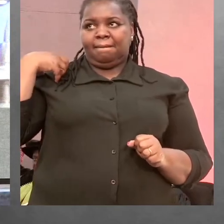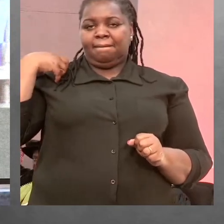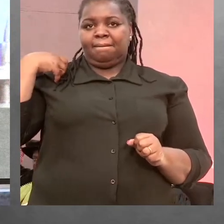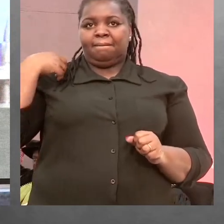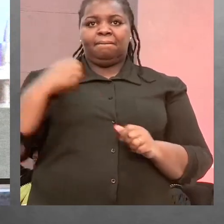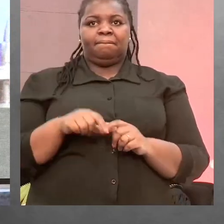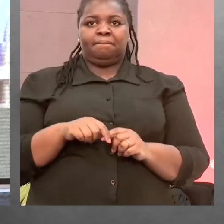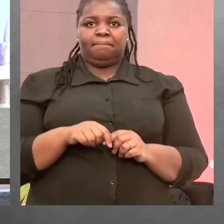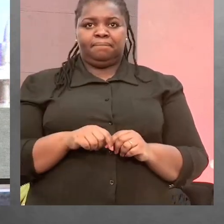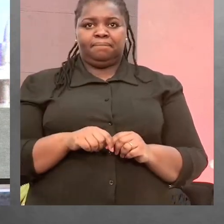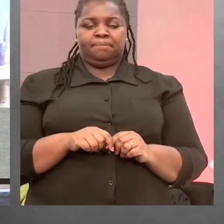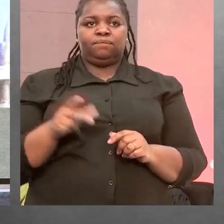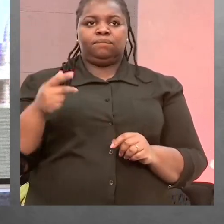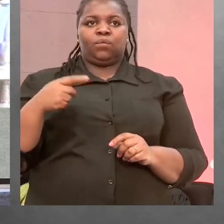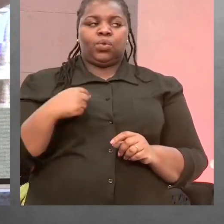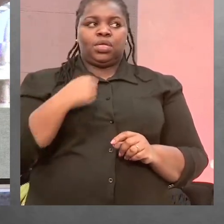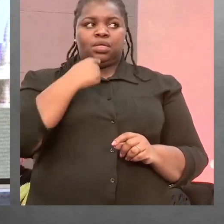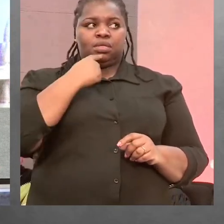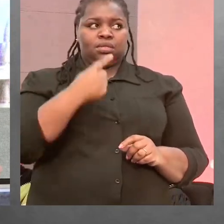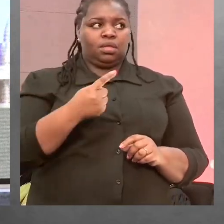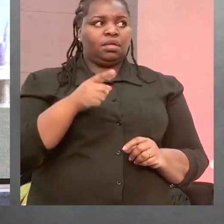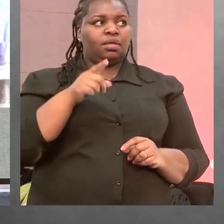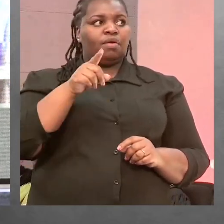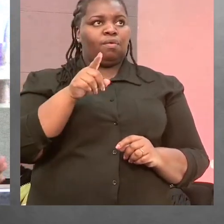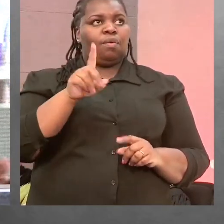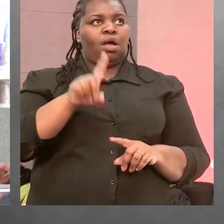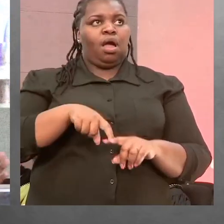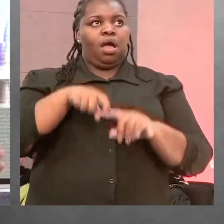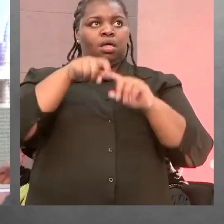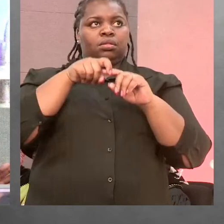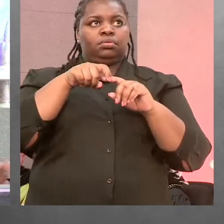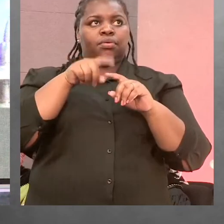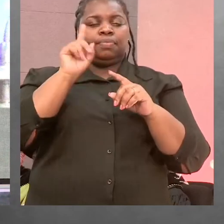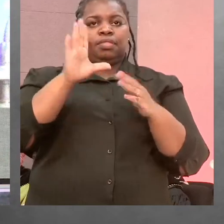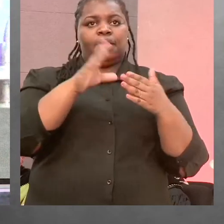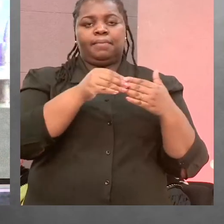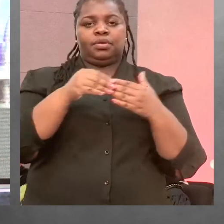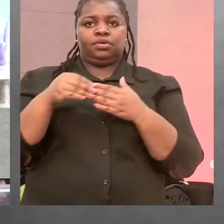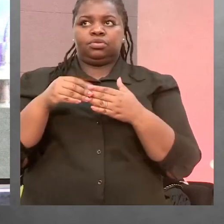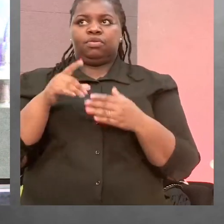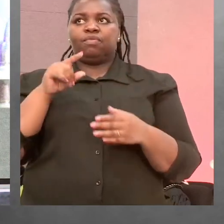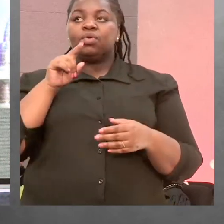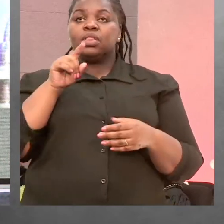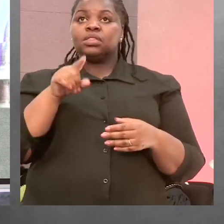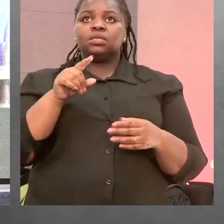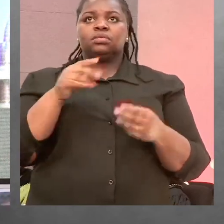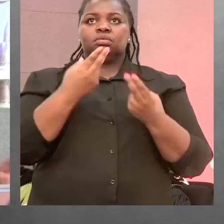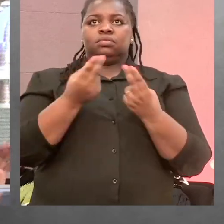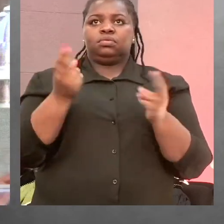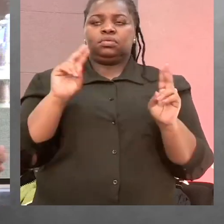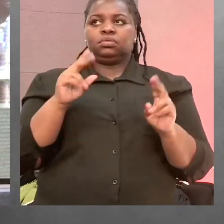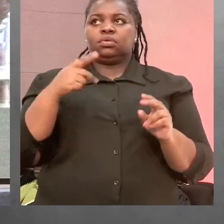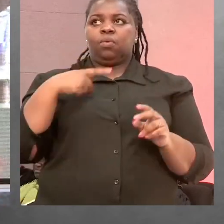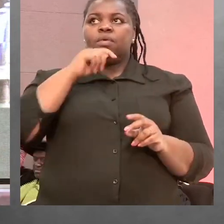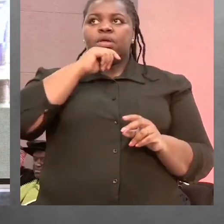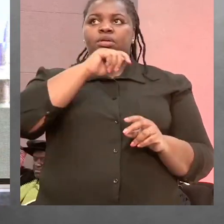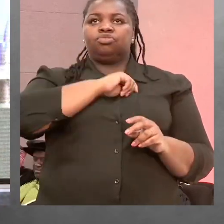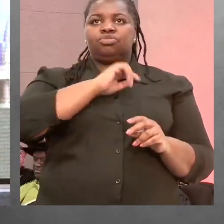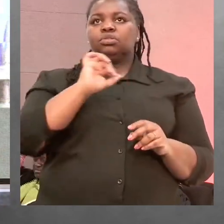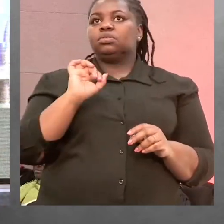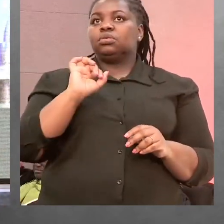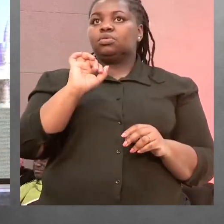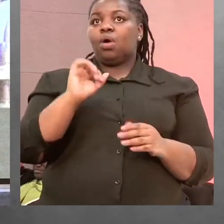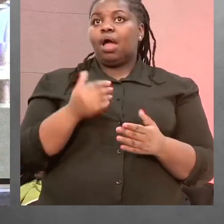Chancellor, we say you are holding the mantle of leadership for this institution, and we trust in your